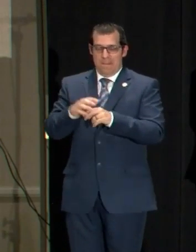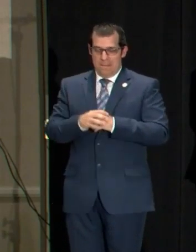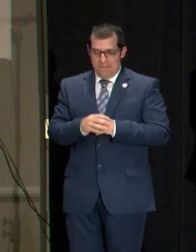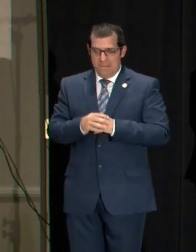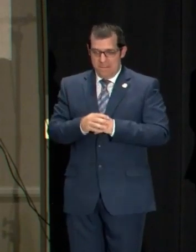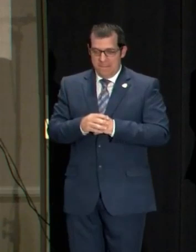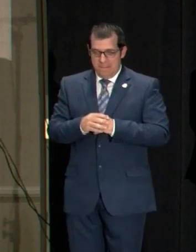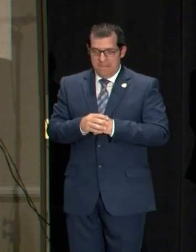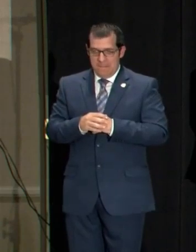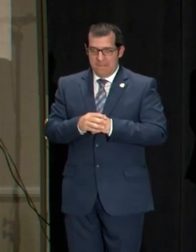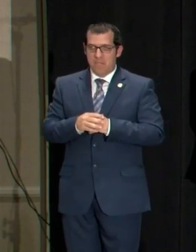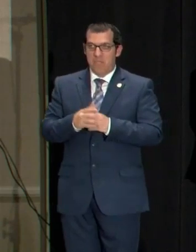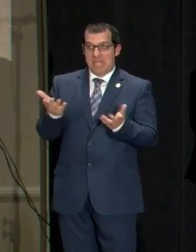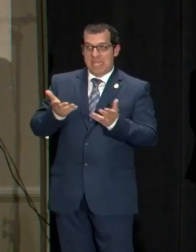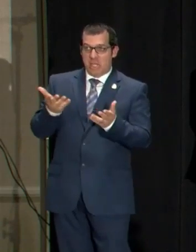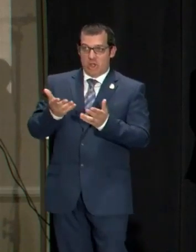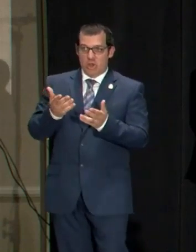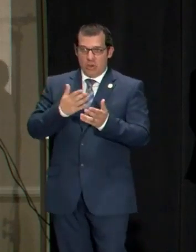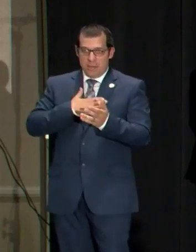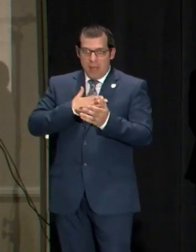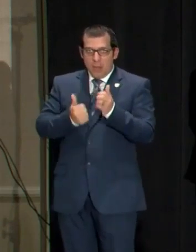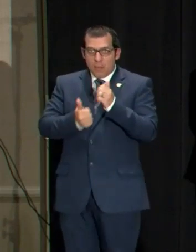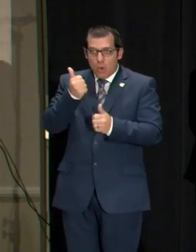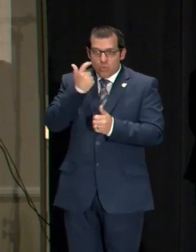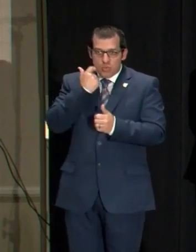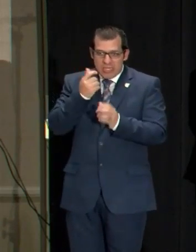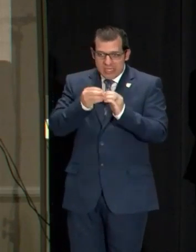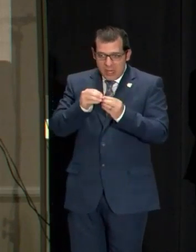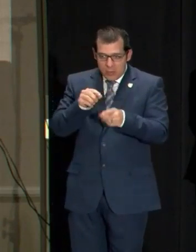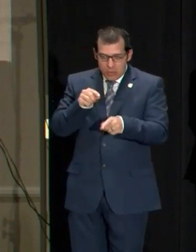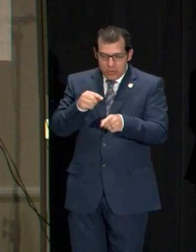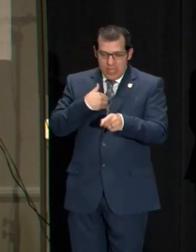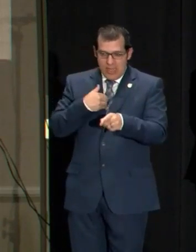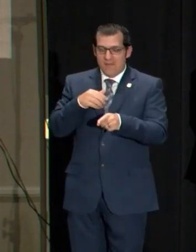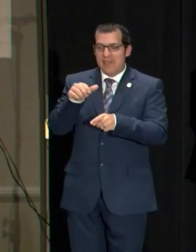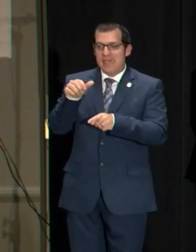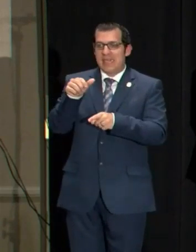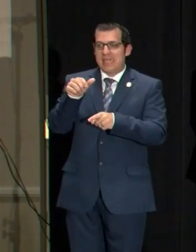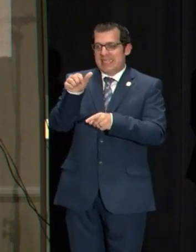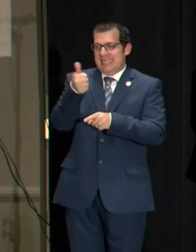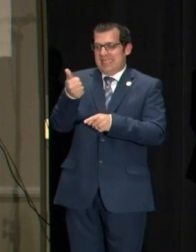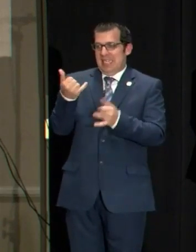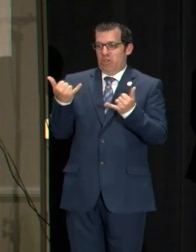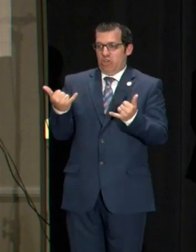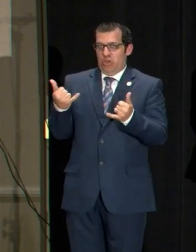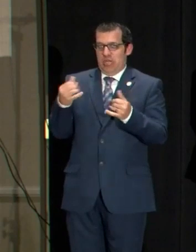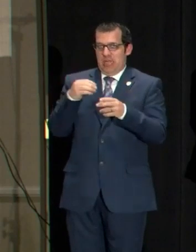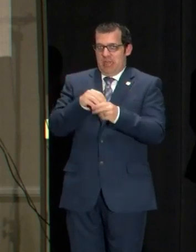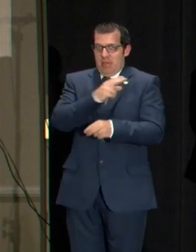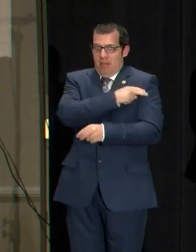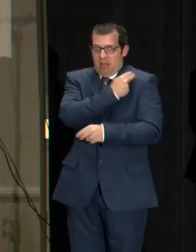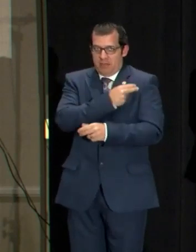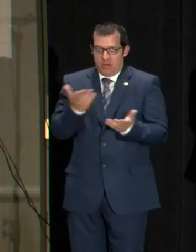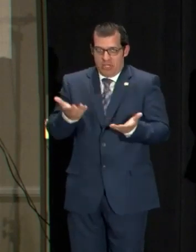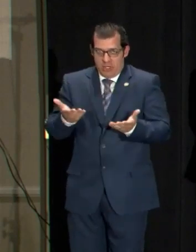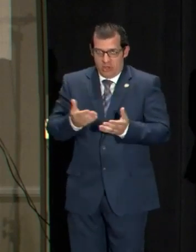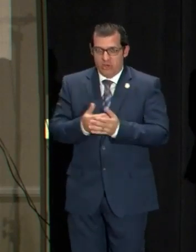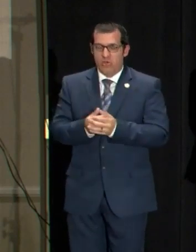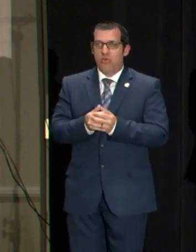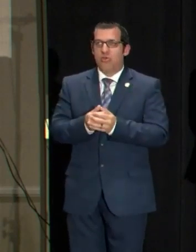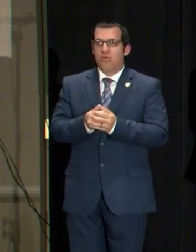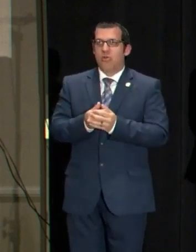We have here, according to my most recent numbers, we have 10 currently hospitalized. We